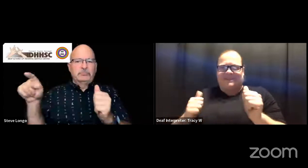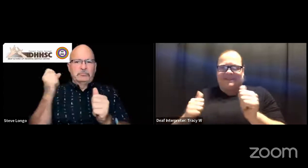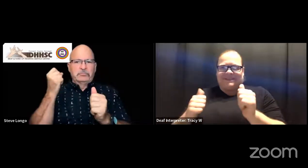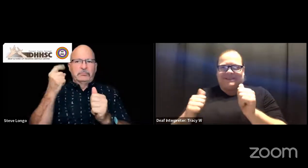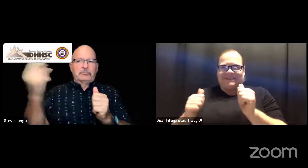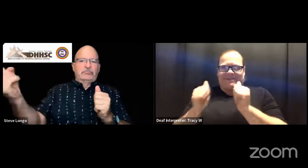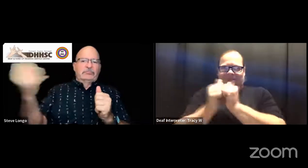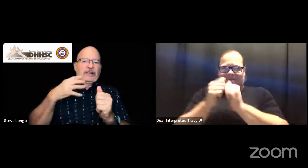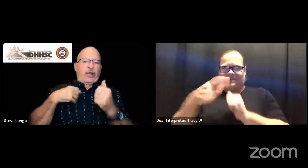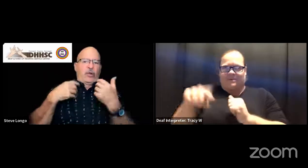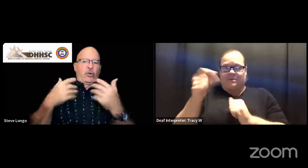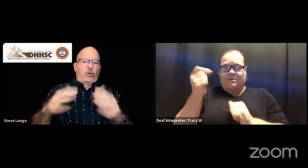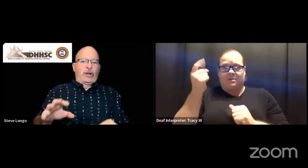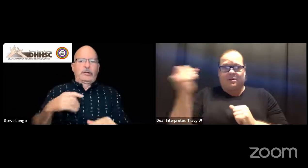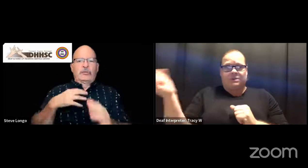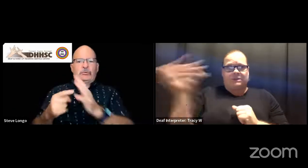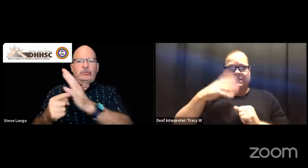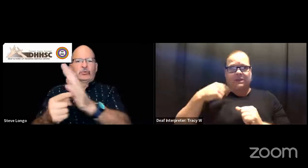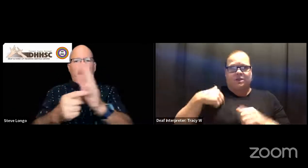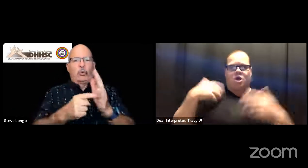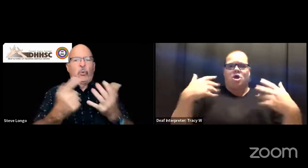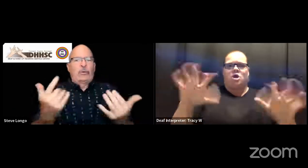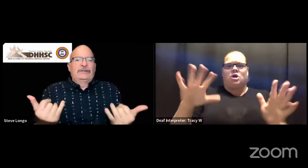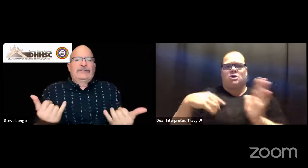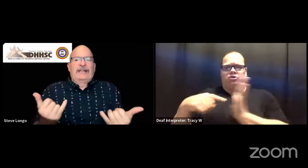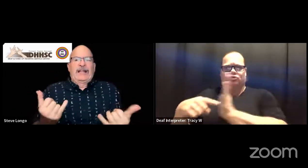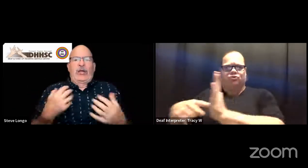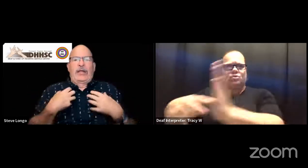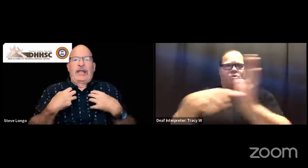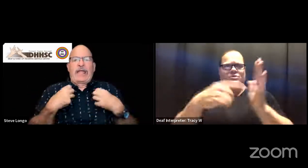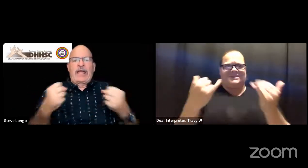up things from the past.